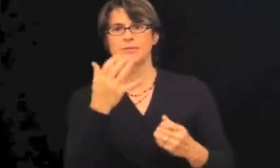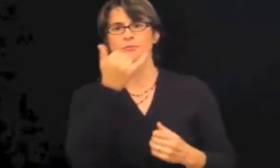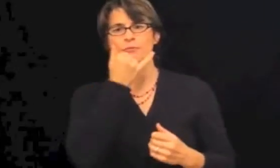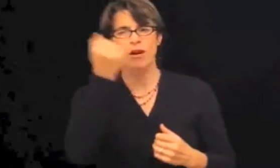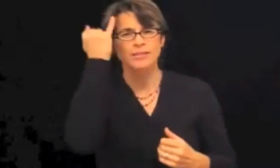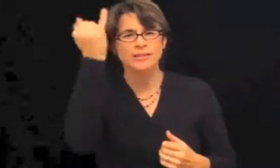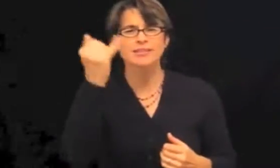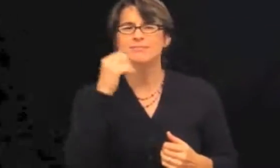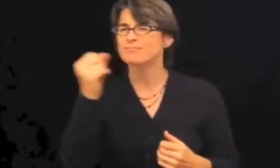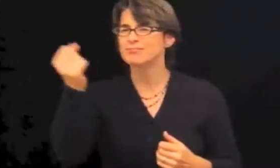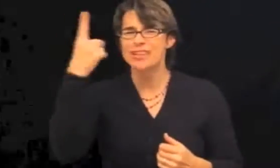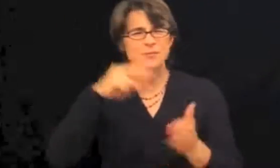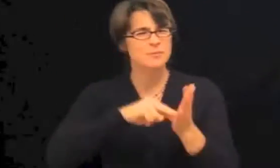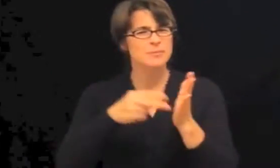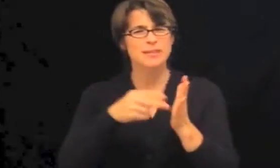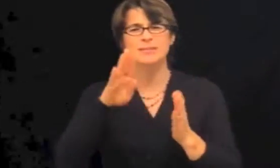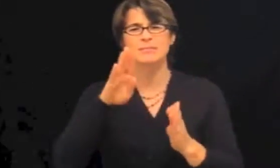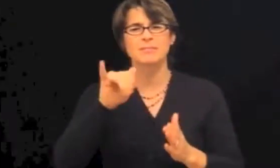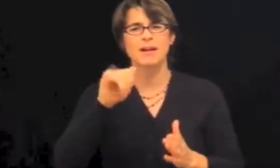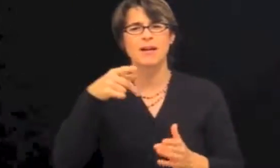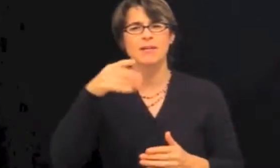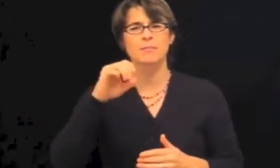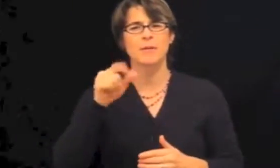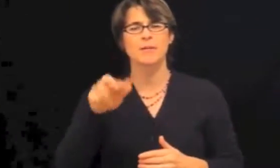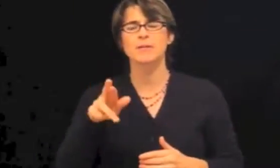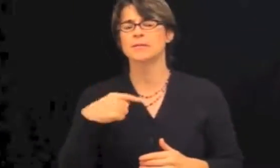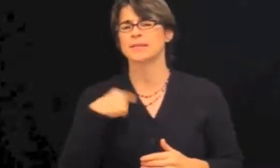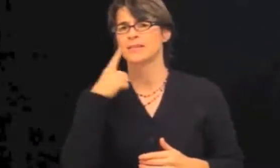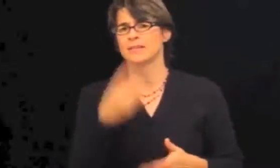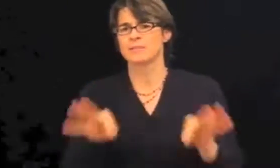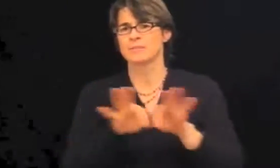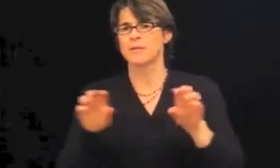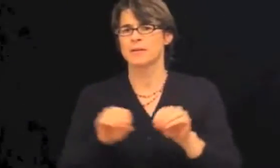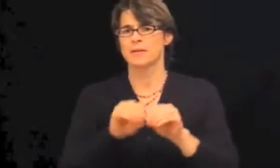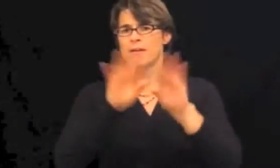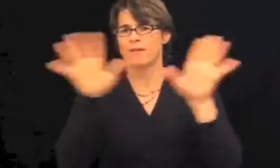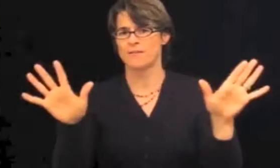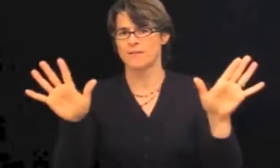people. We see many wrong ideas and understandings about bipolar.